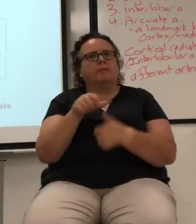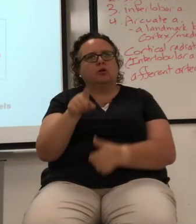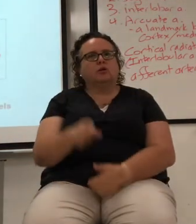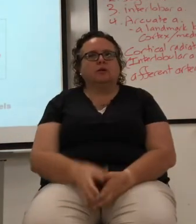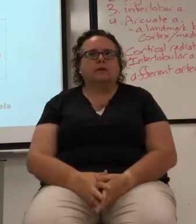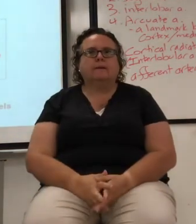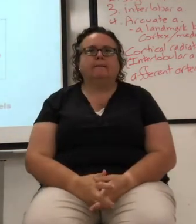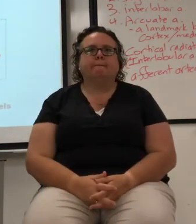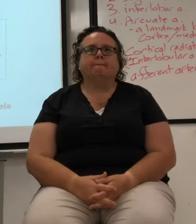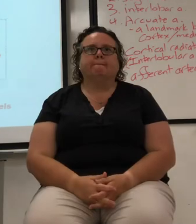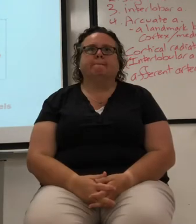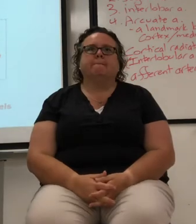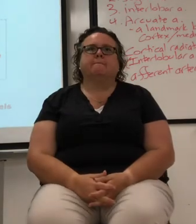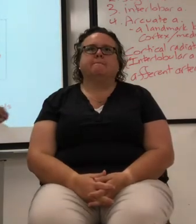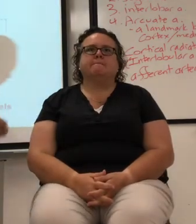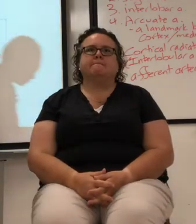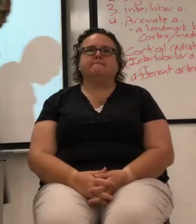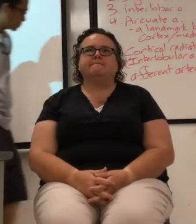All right.